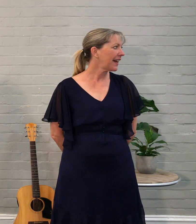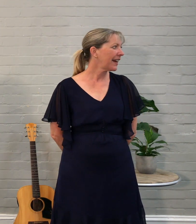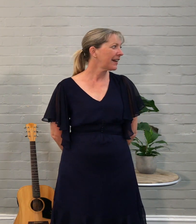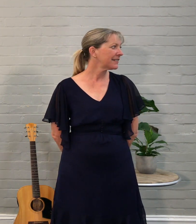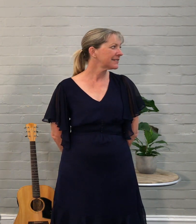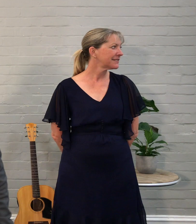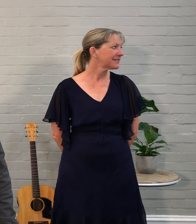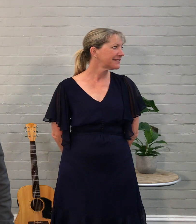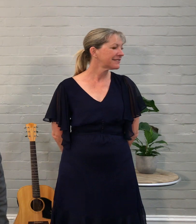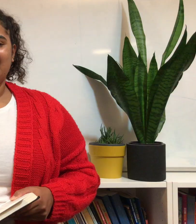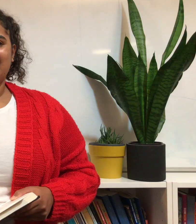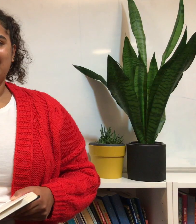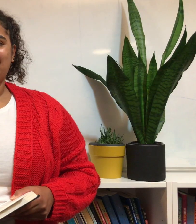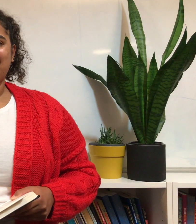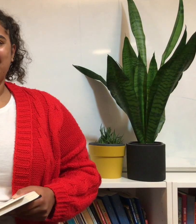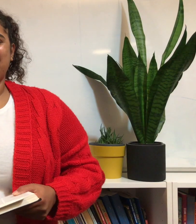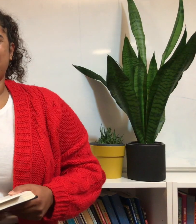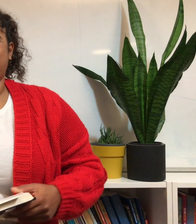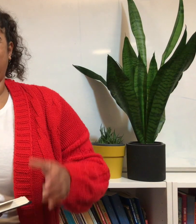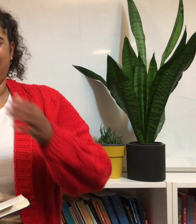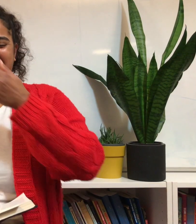Claire. Claire! That's all right, I got it.